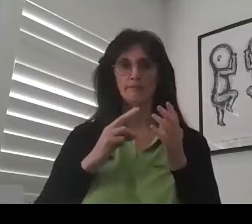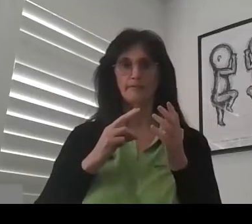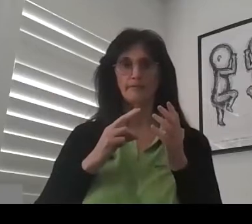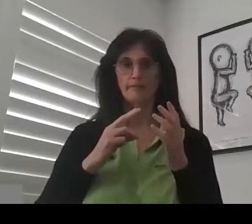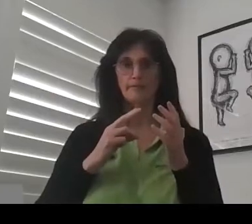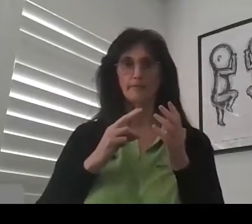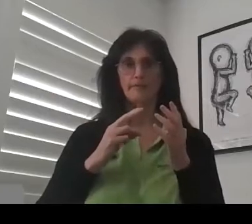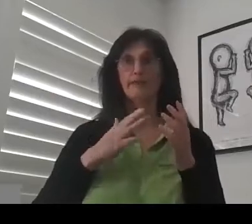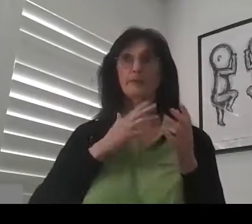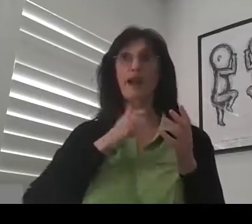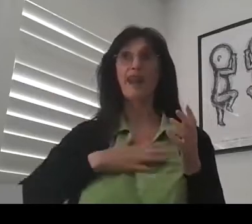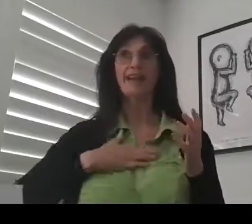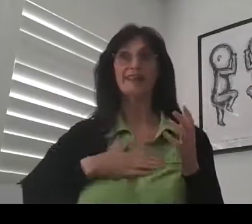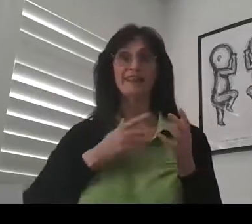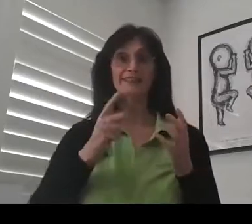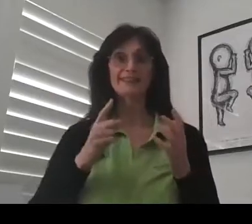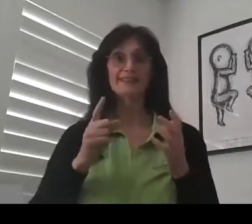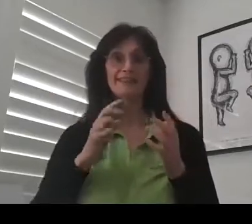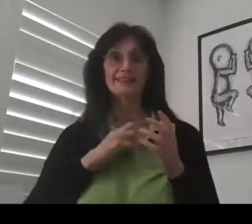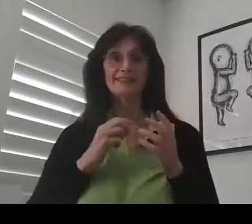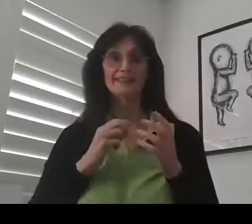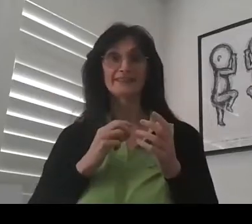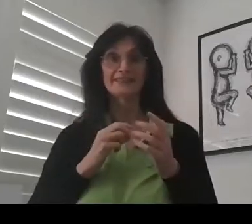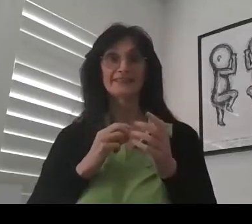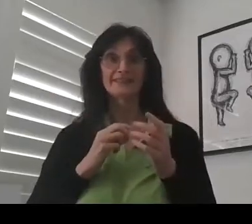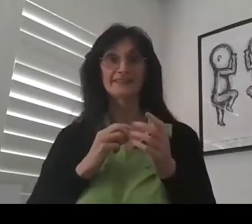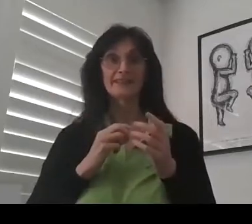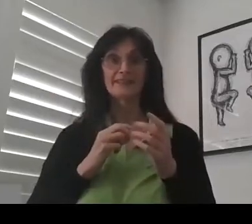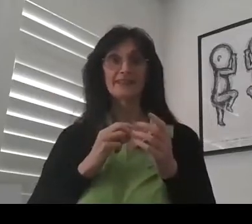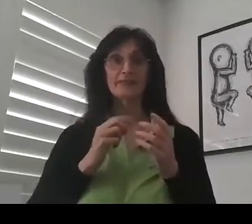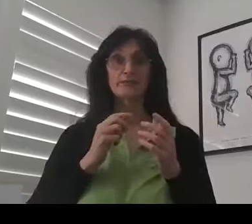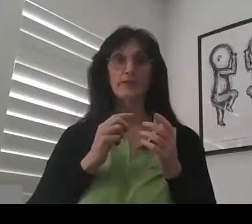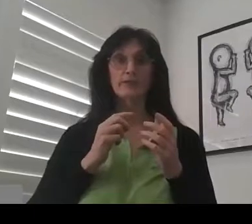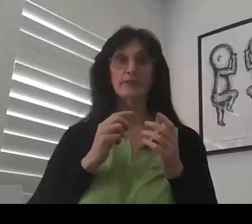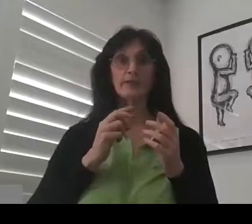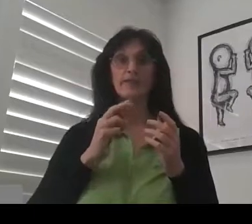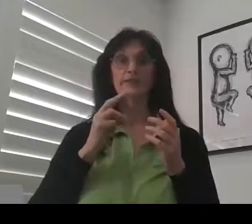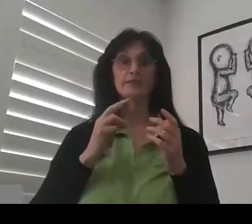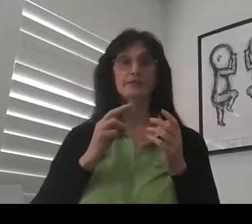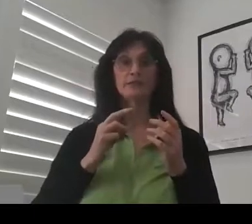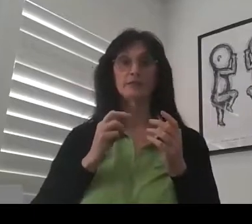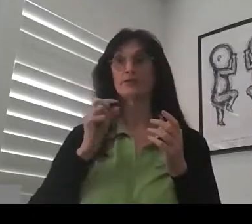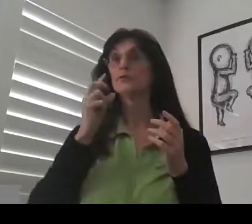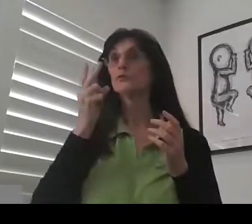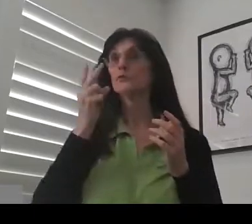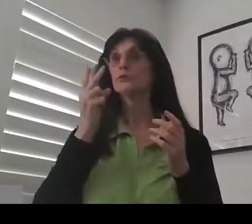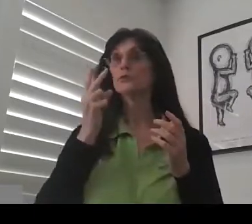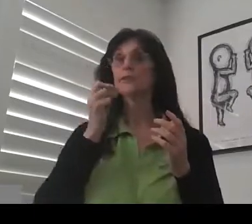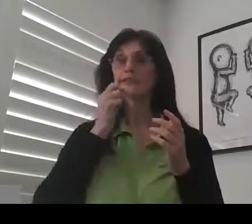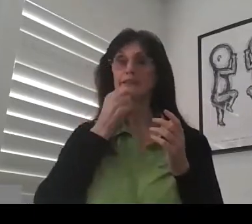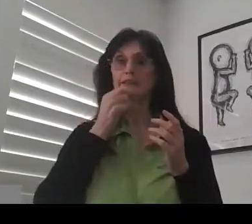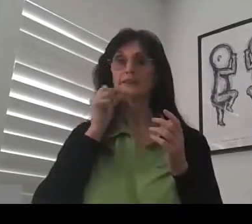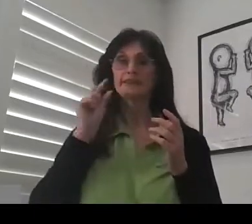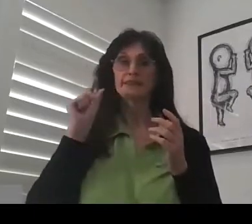You might like to sing along with us. In this nursery rhyme, there is a little bird called Peter